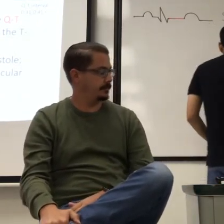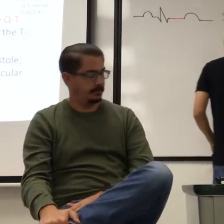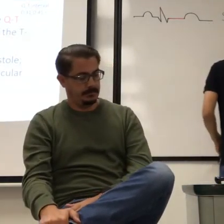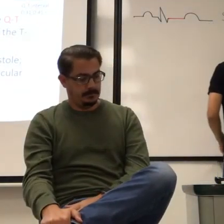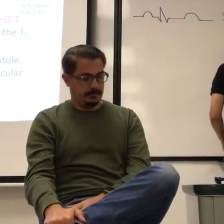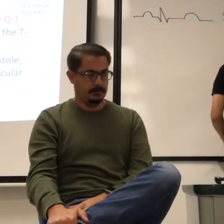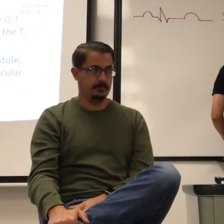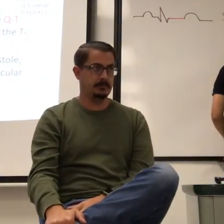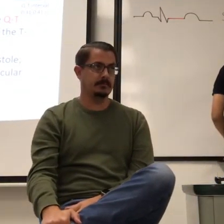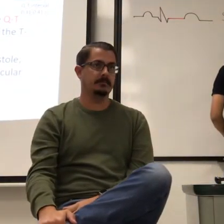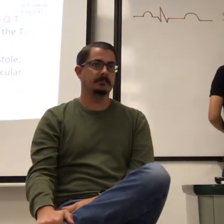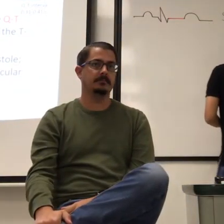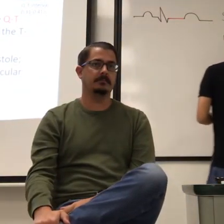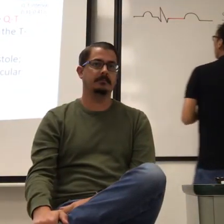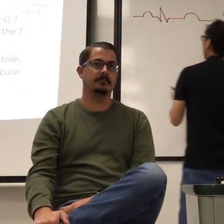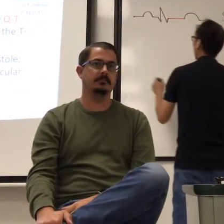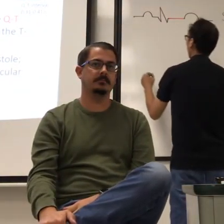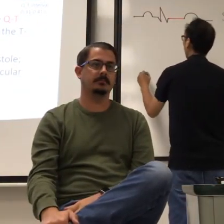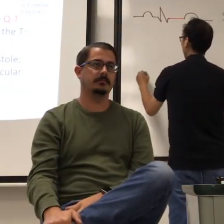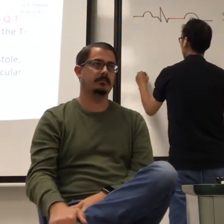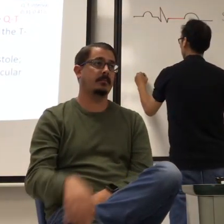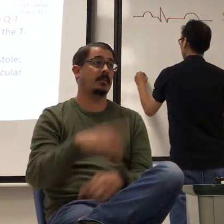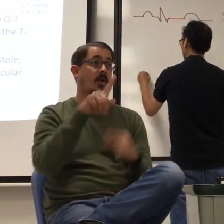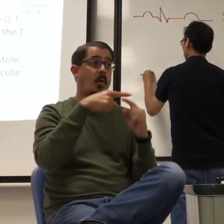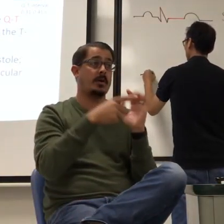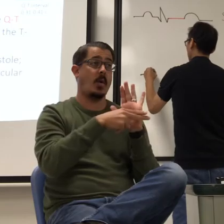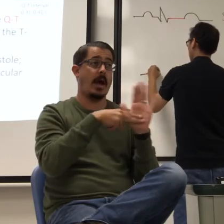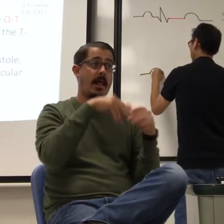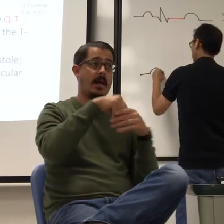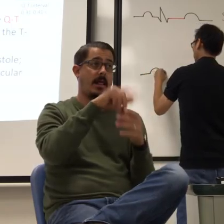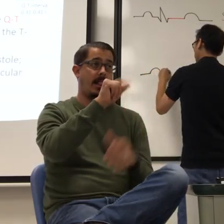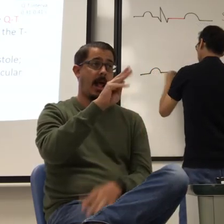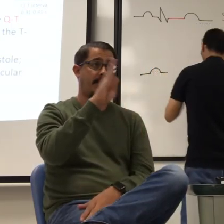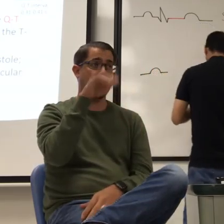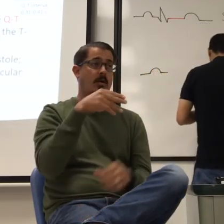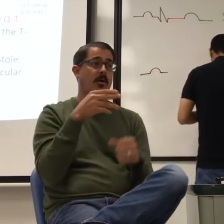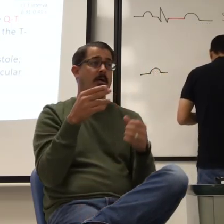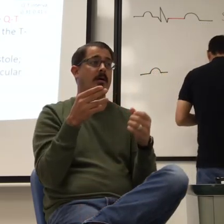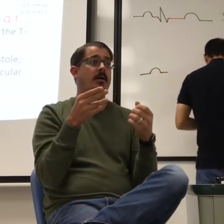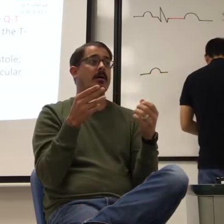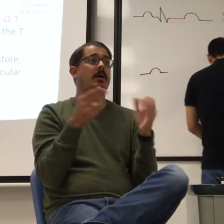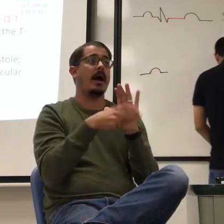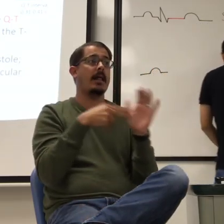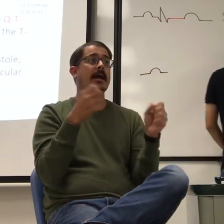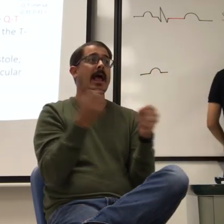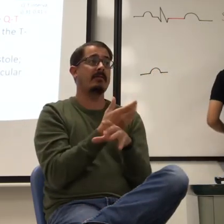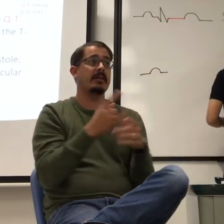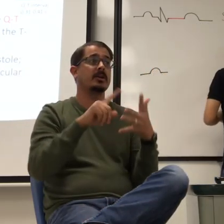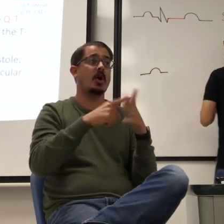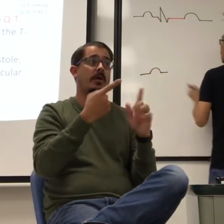when you highlight it in the lab, you're going to highlight everything starting from Q,